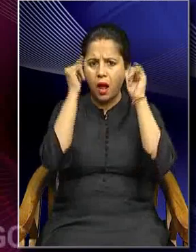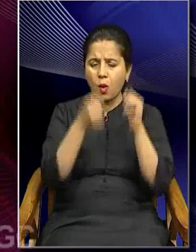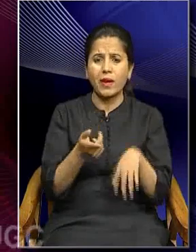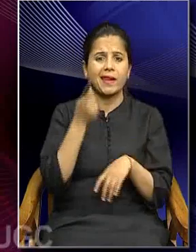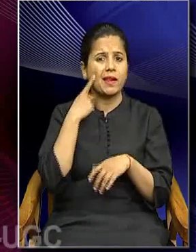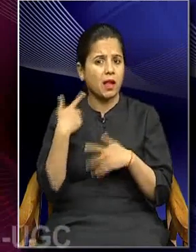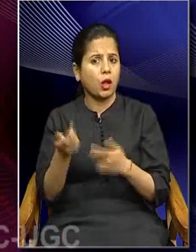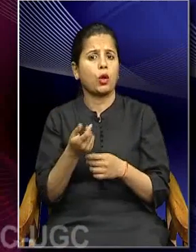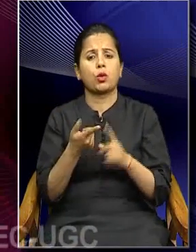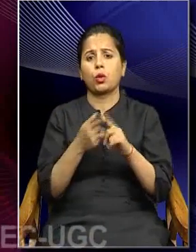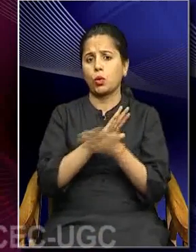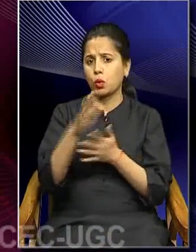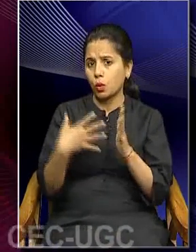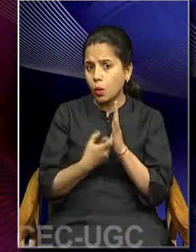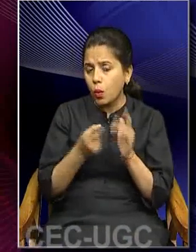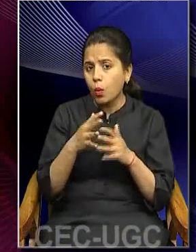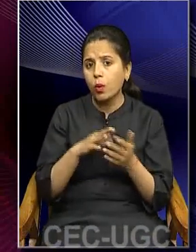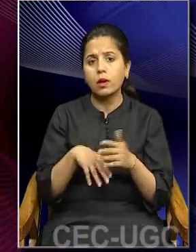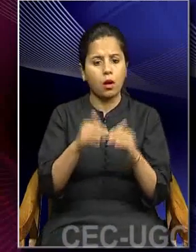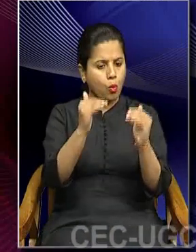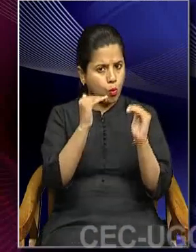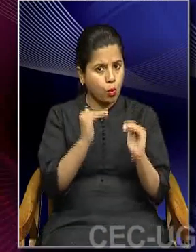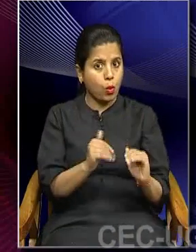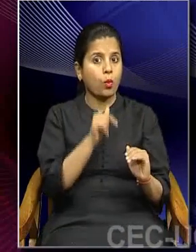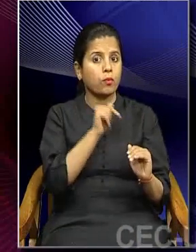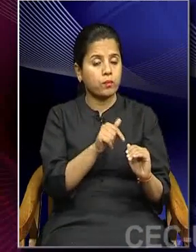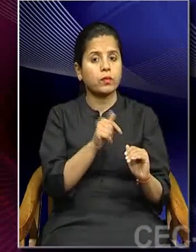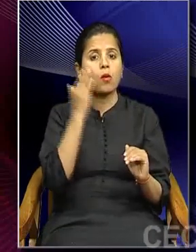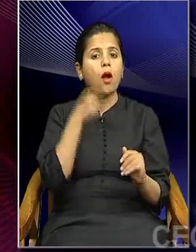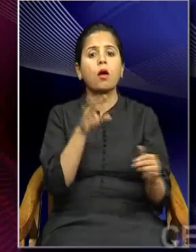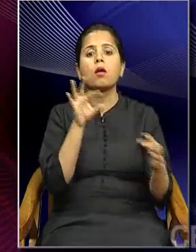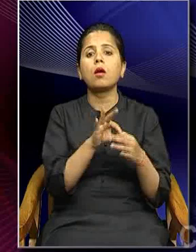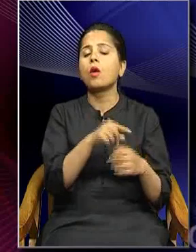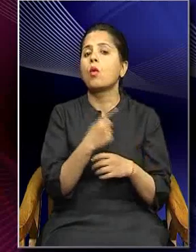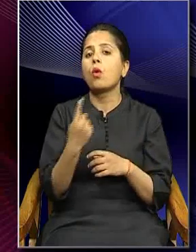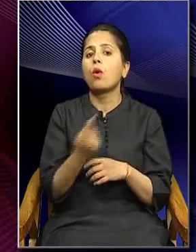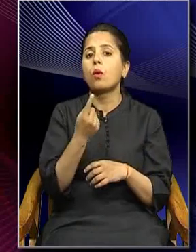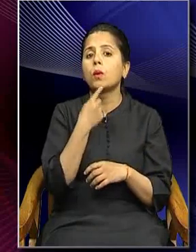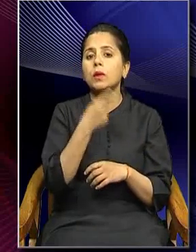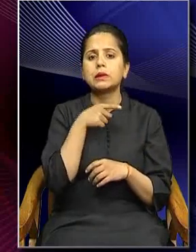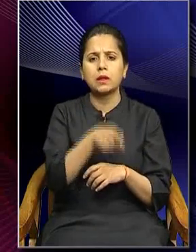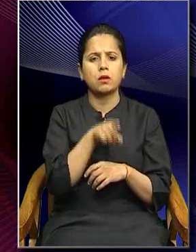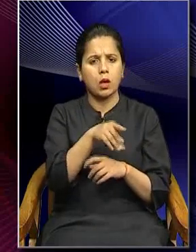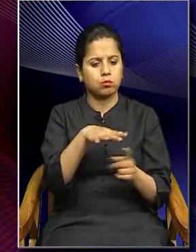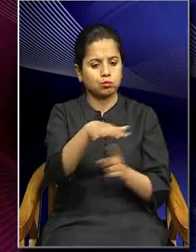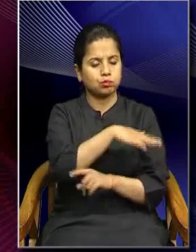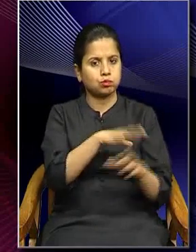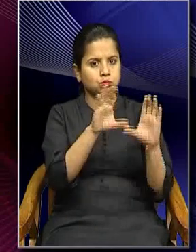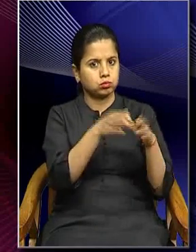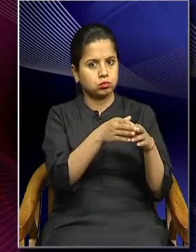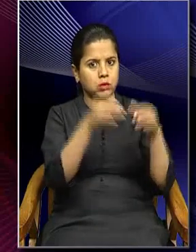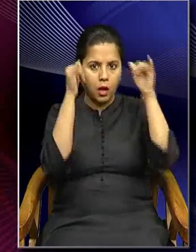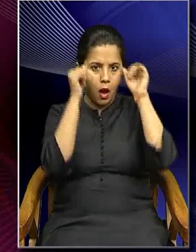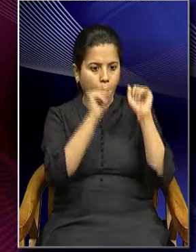or throwness are the lowest in order, as they belong only to particular cows and